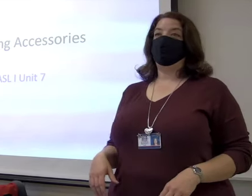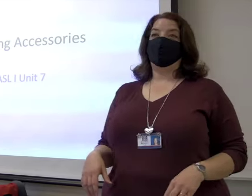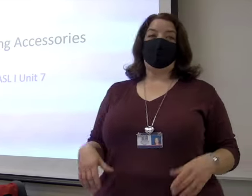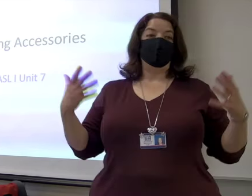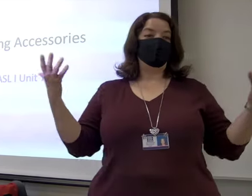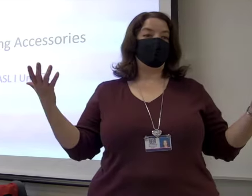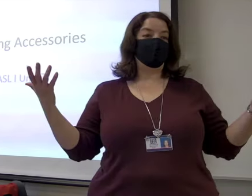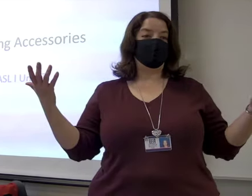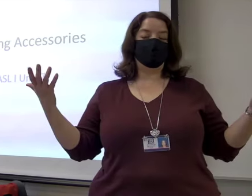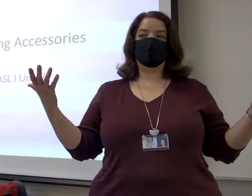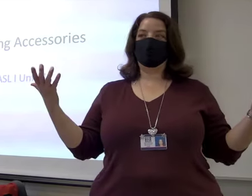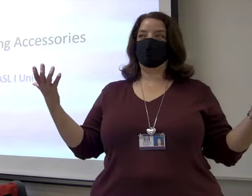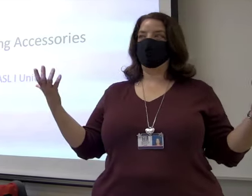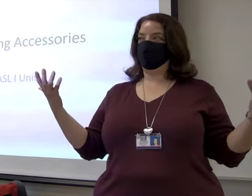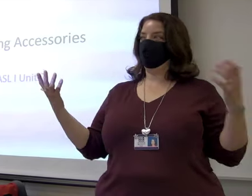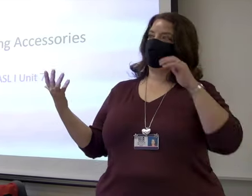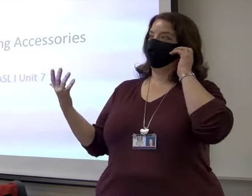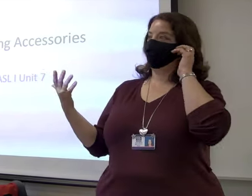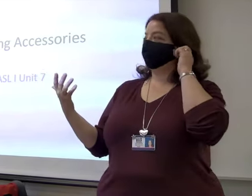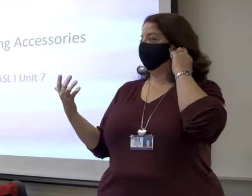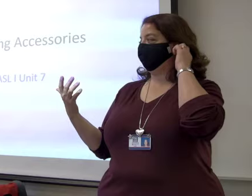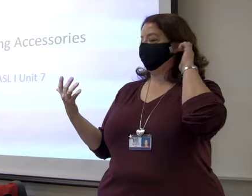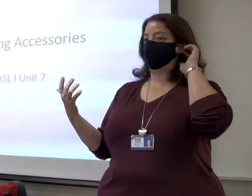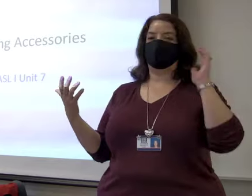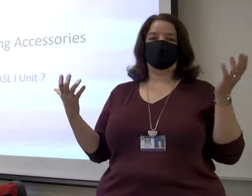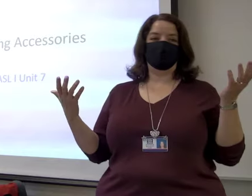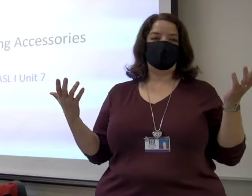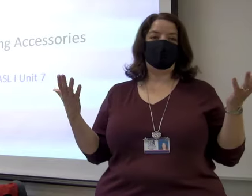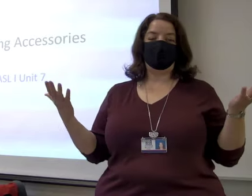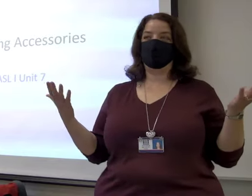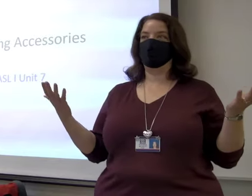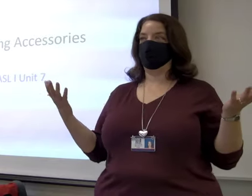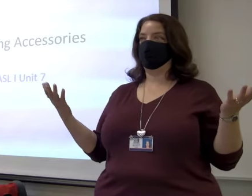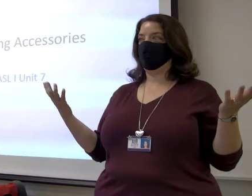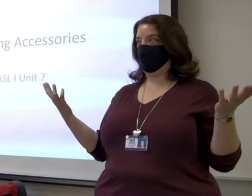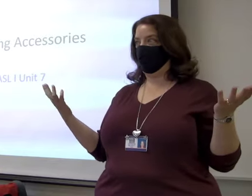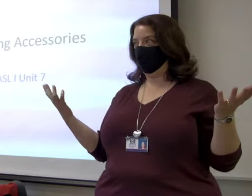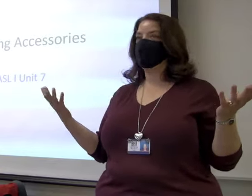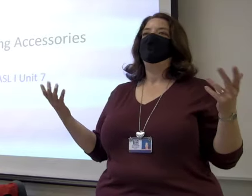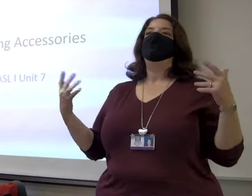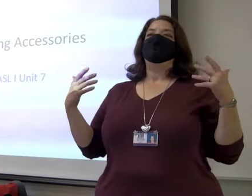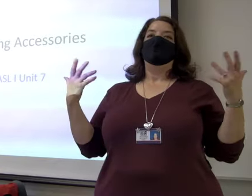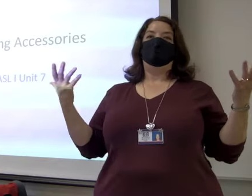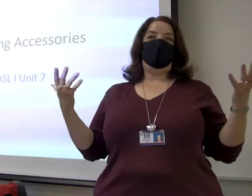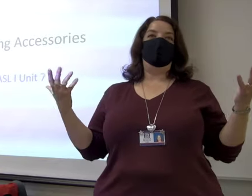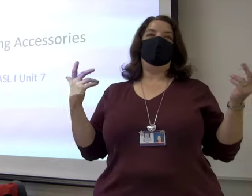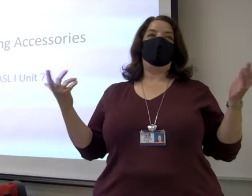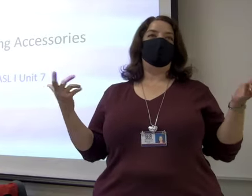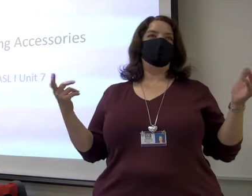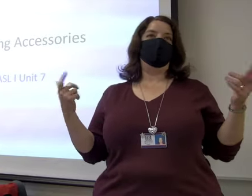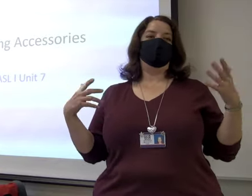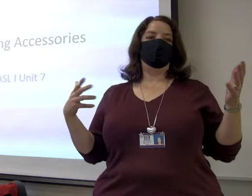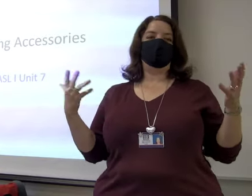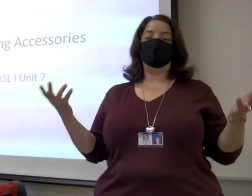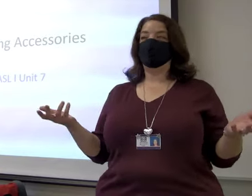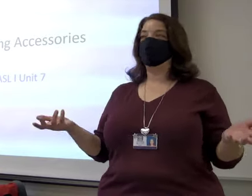Okay, so I just kind of walked you through some of basic accessories. Yes, those things have signs, but we can also use a lot of